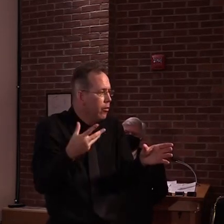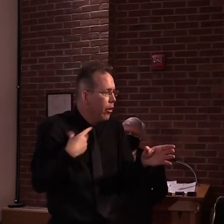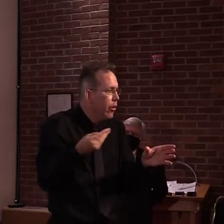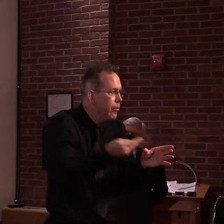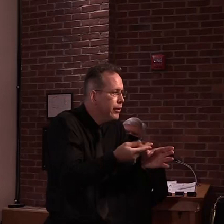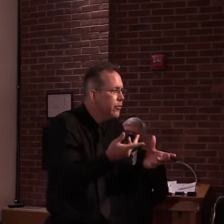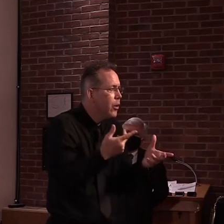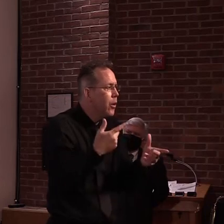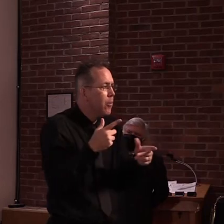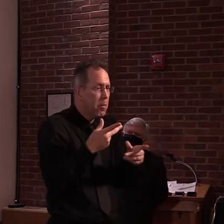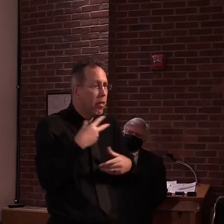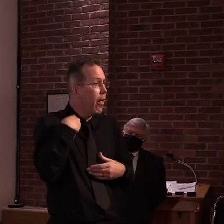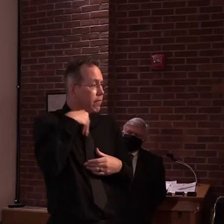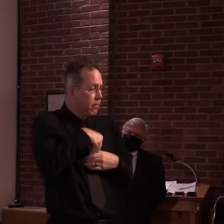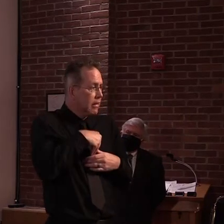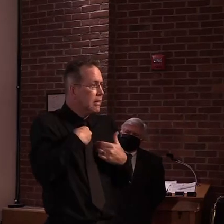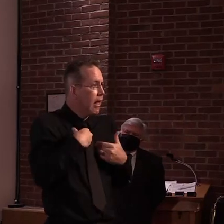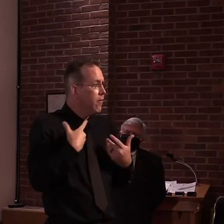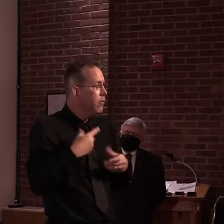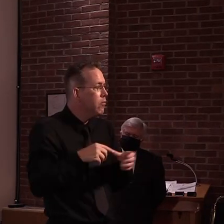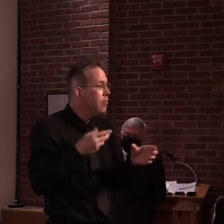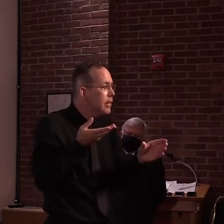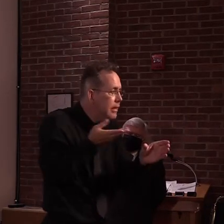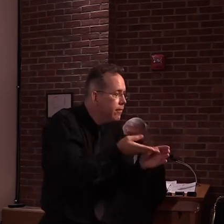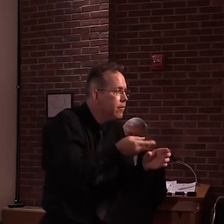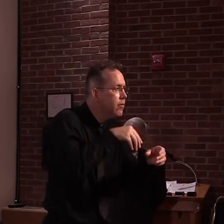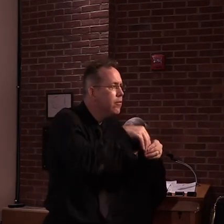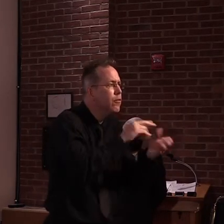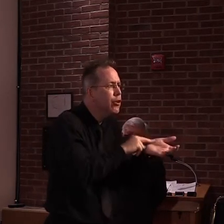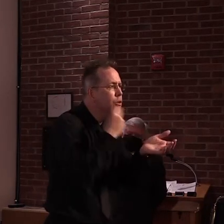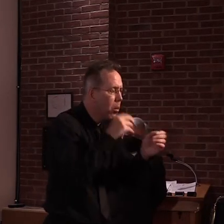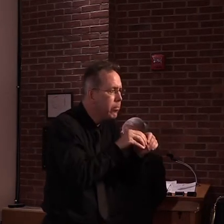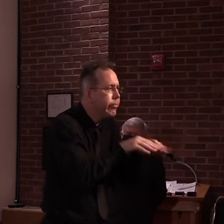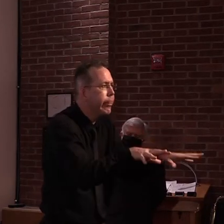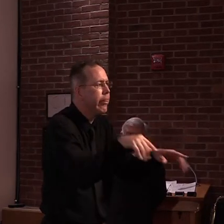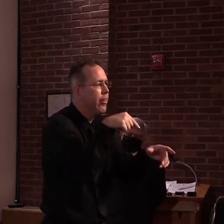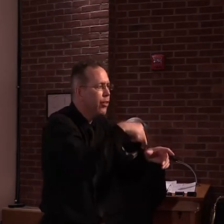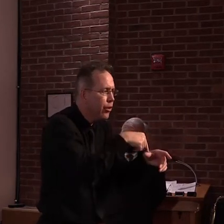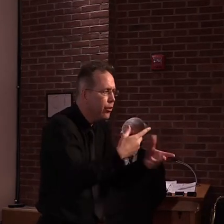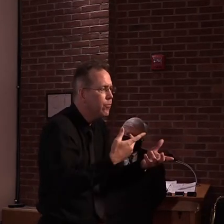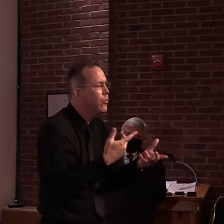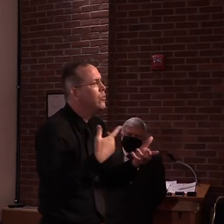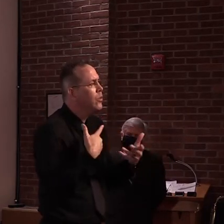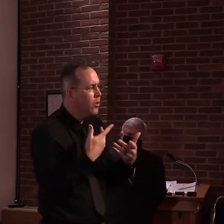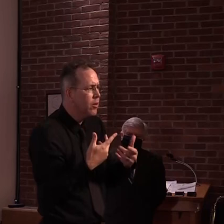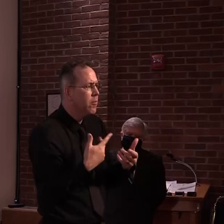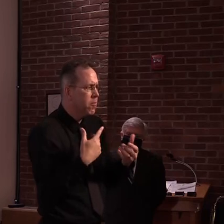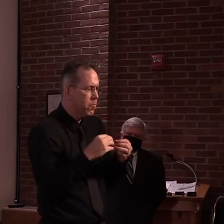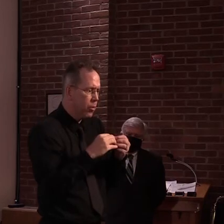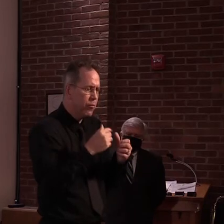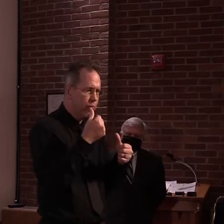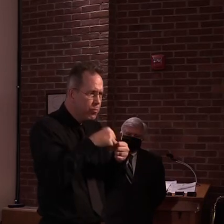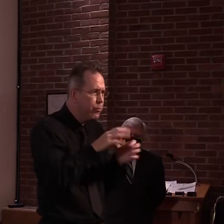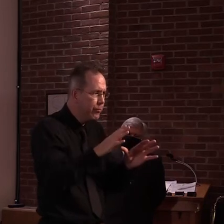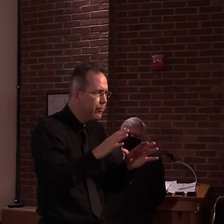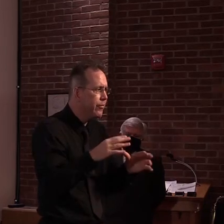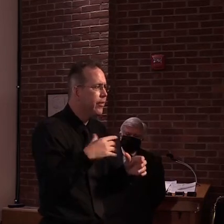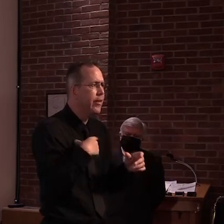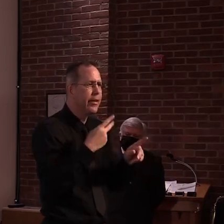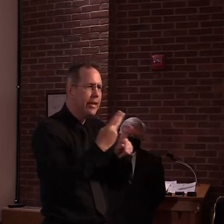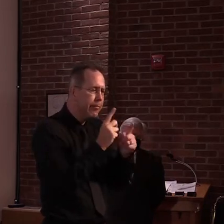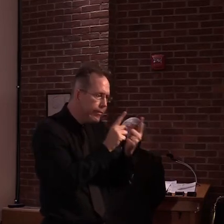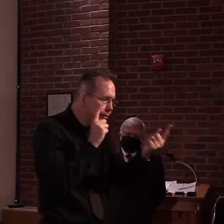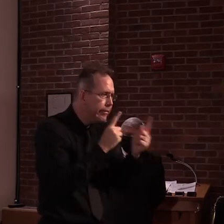communities. So again, adhering to all of the principles in your day-to-day life is still the operative principle here at